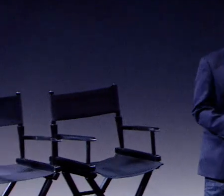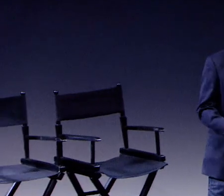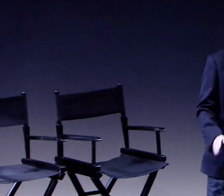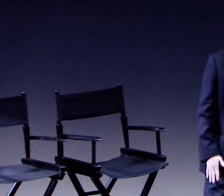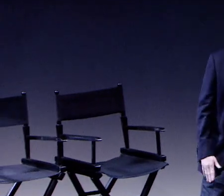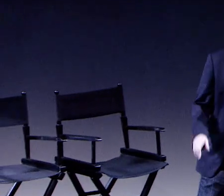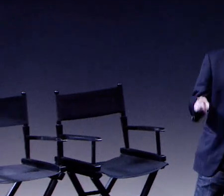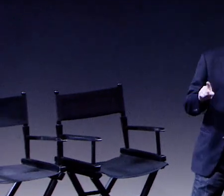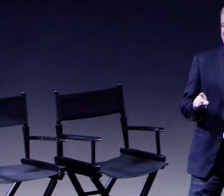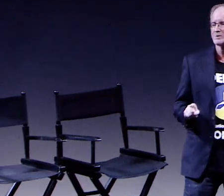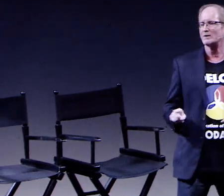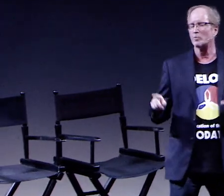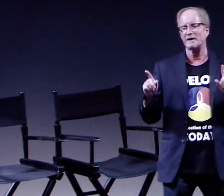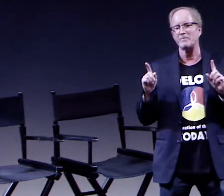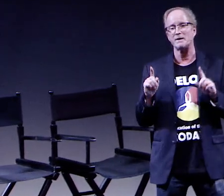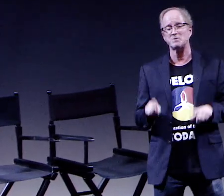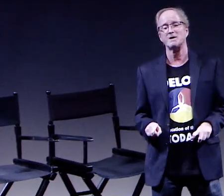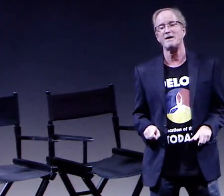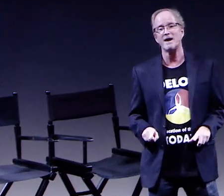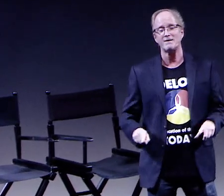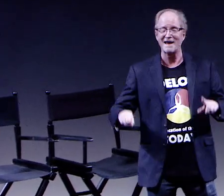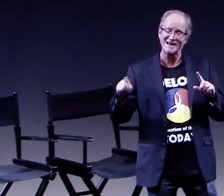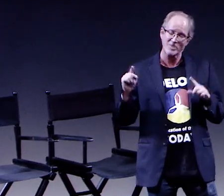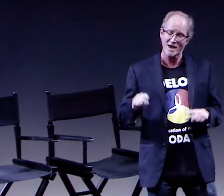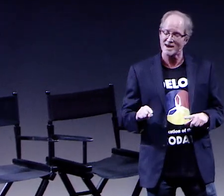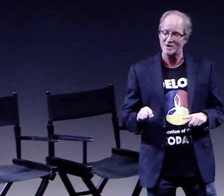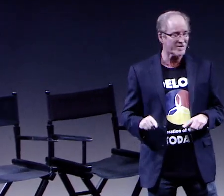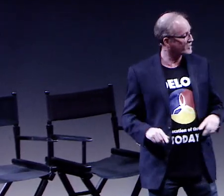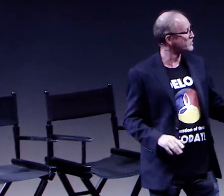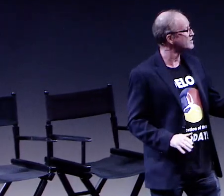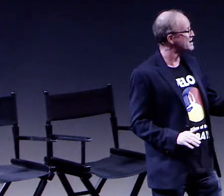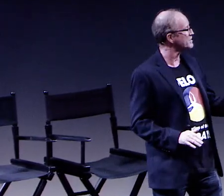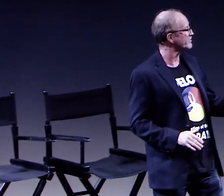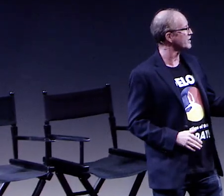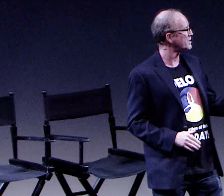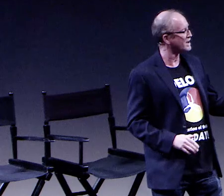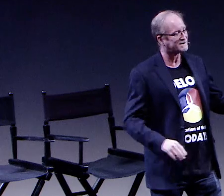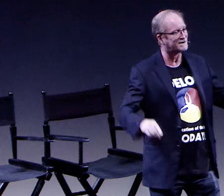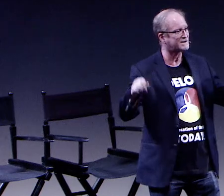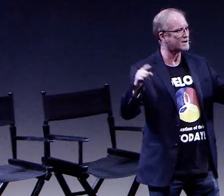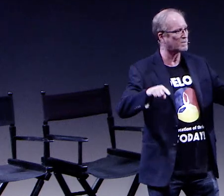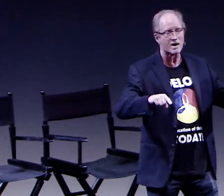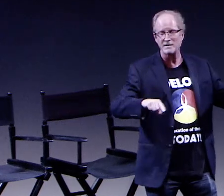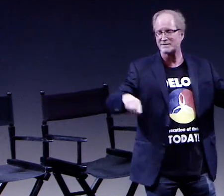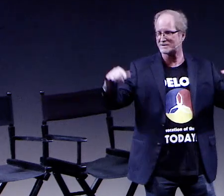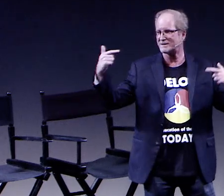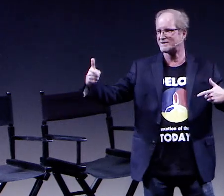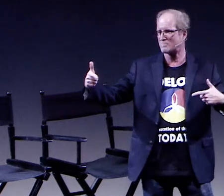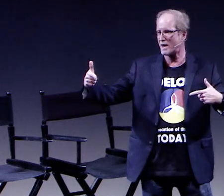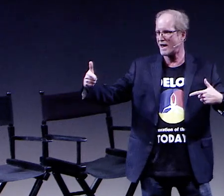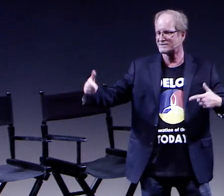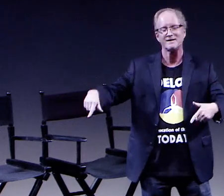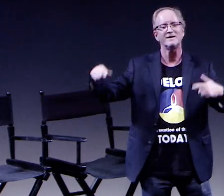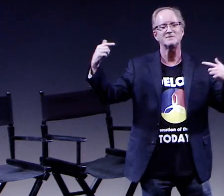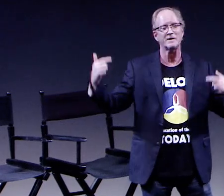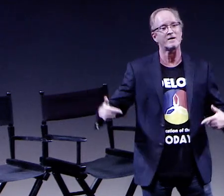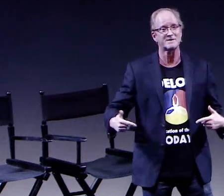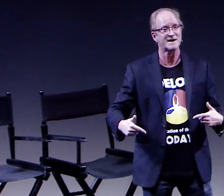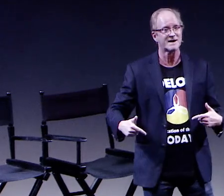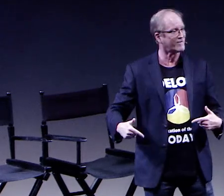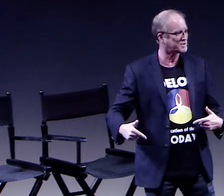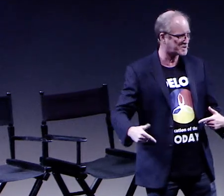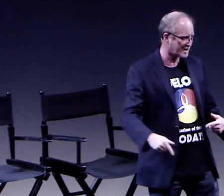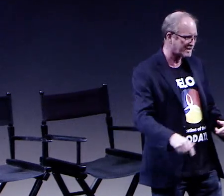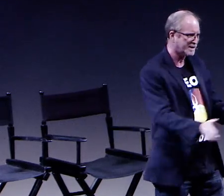super cool. And before we get into it, I want to give a big shout out and a thank you to the third member of our posse, Doug Barnes of the Season Pass, doing